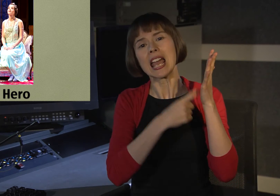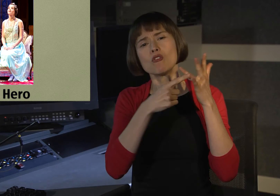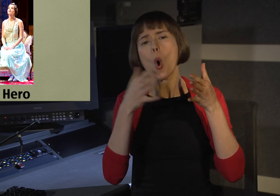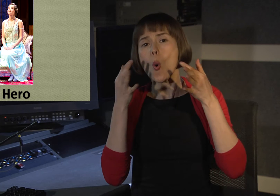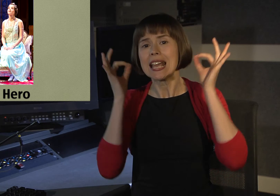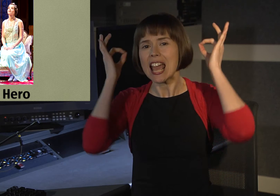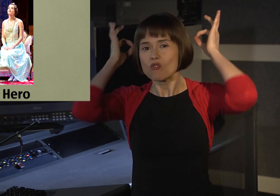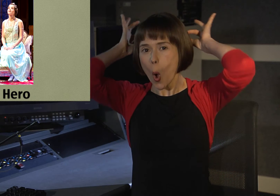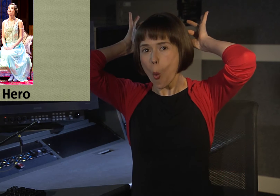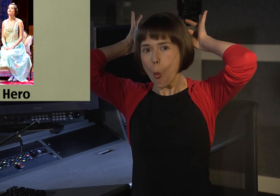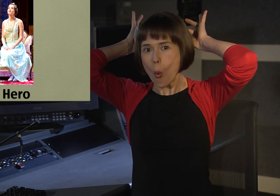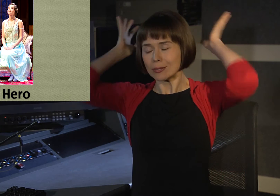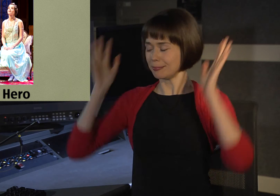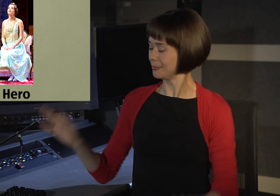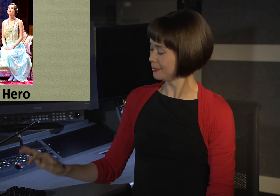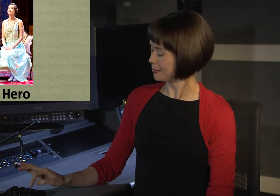Hero, and here's hers.